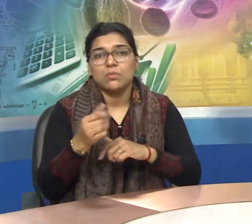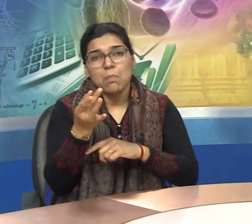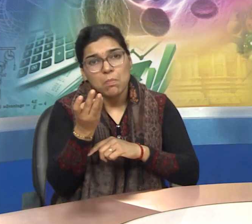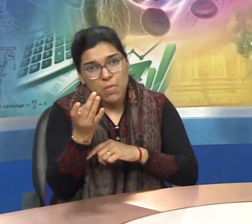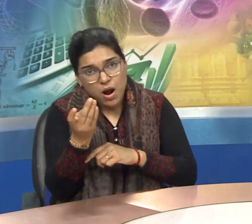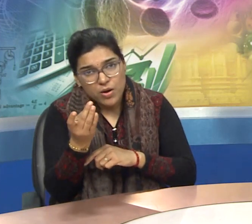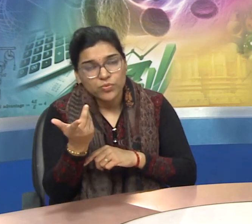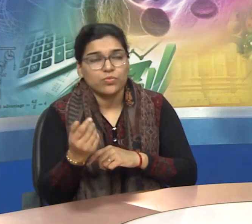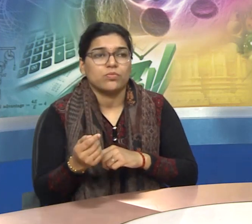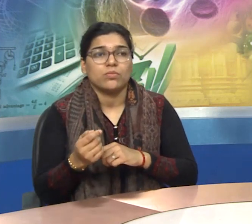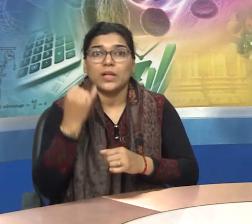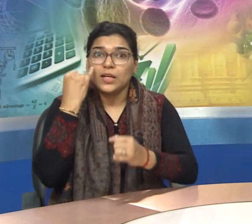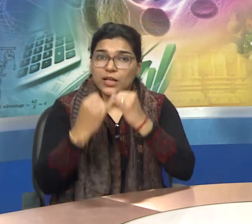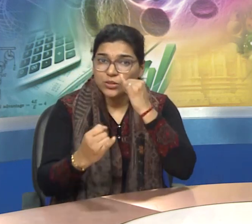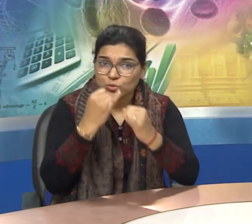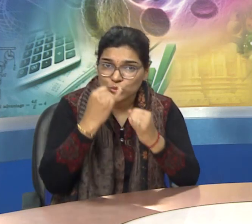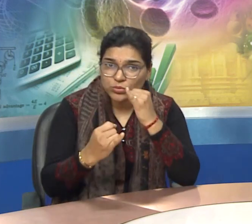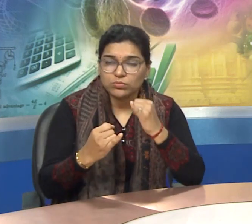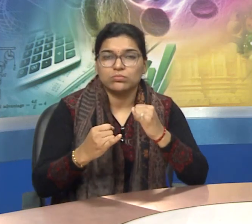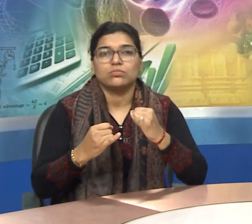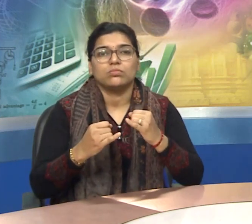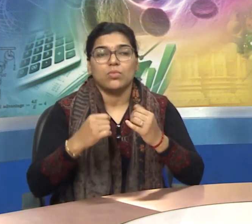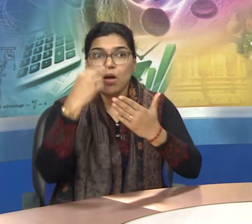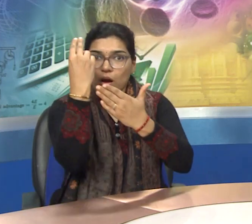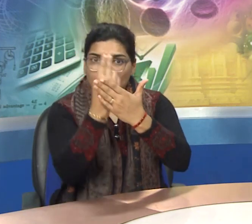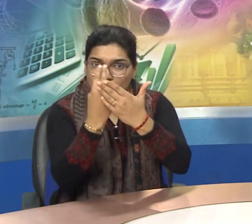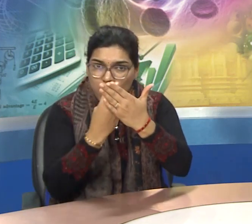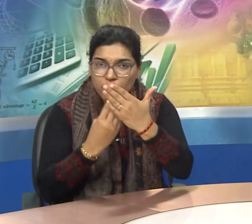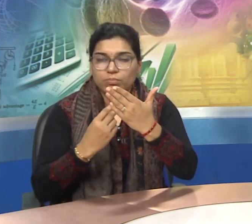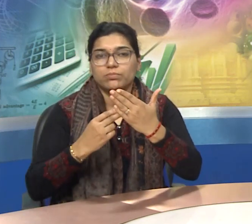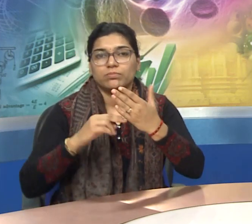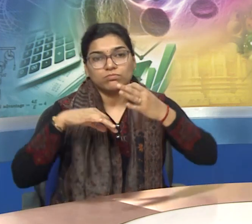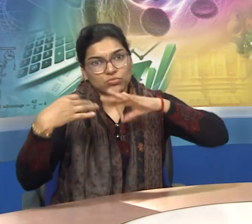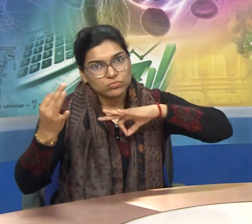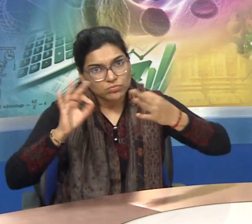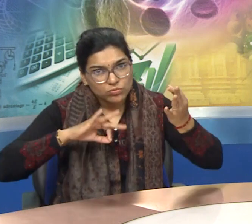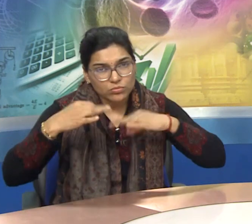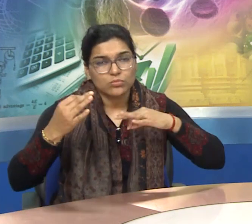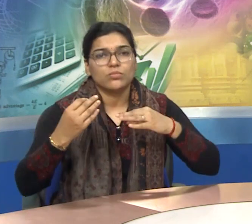The resources of different disciplines are available in the libraries.